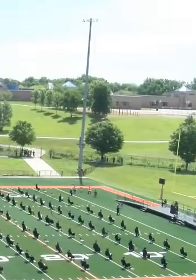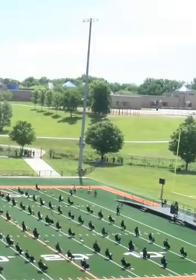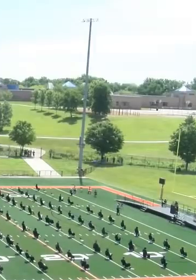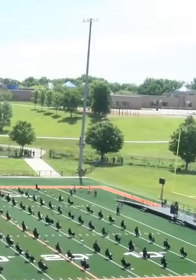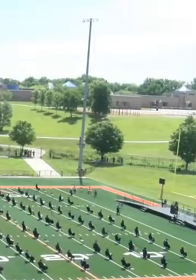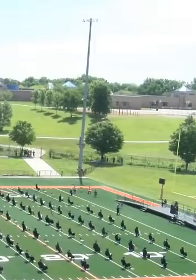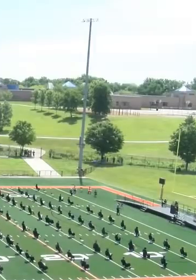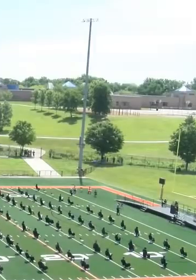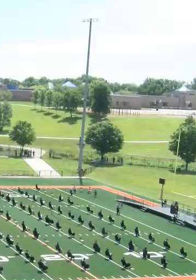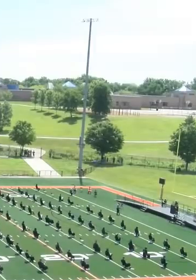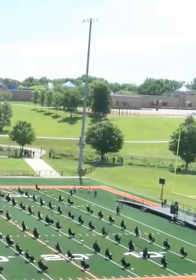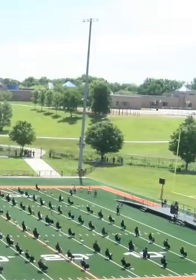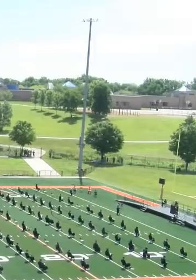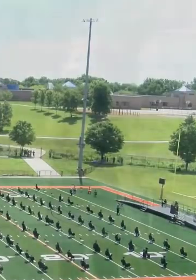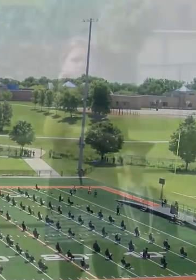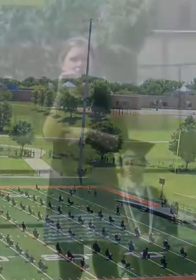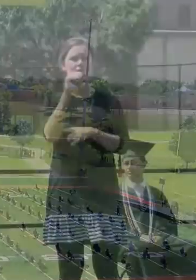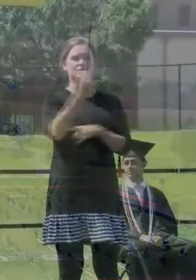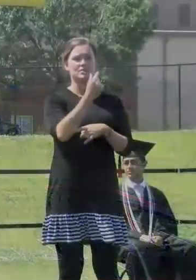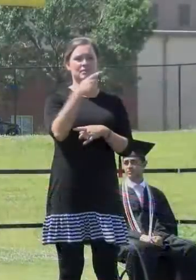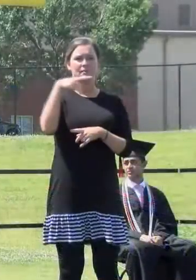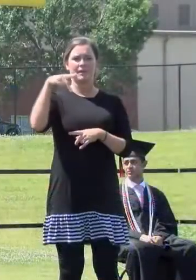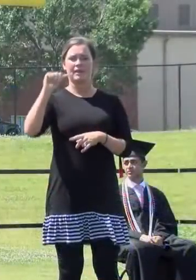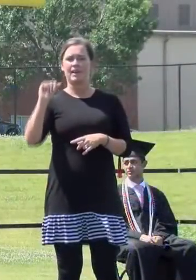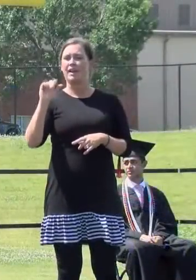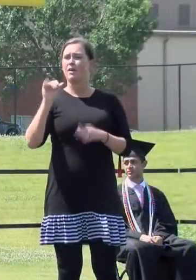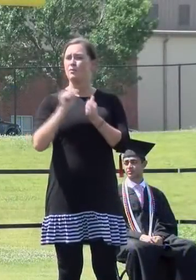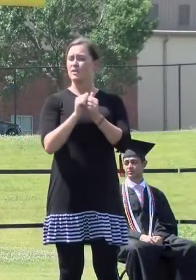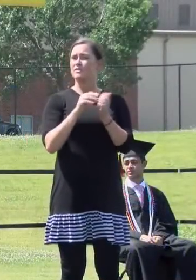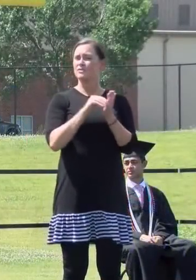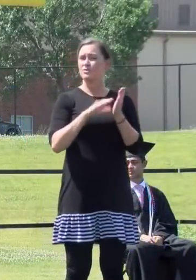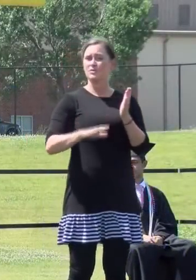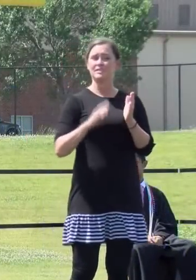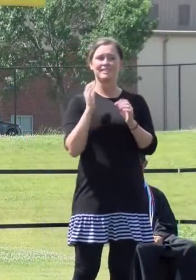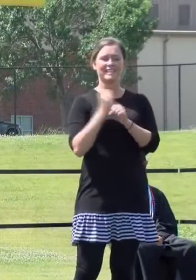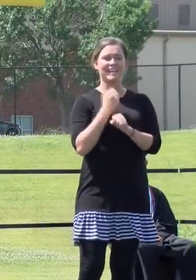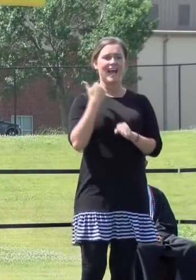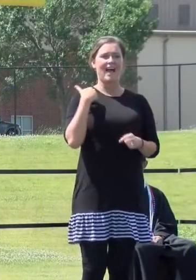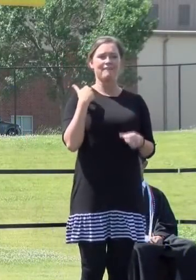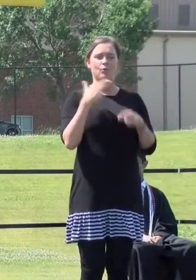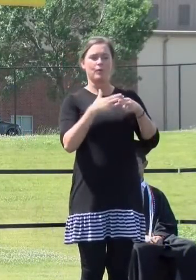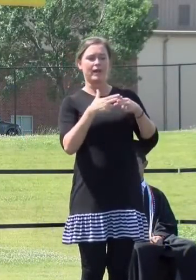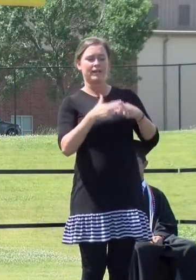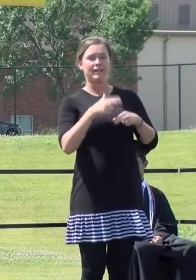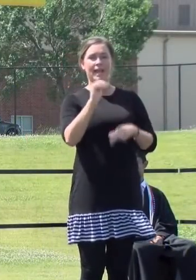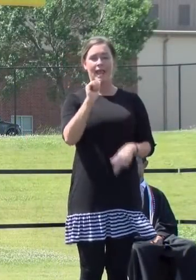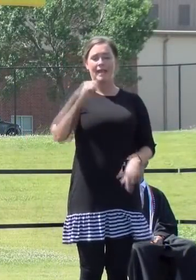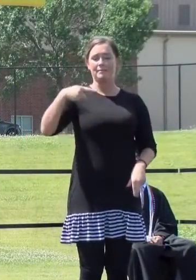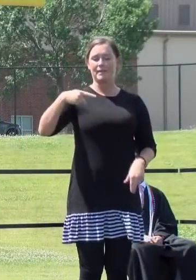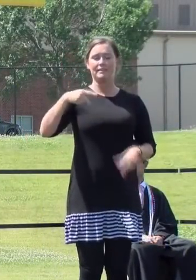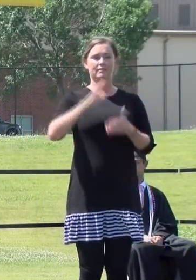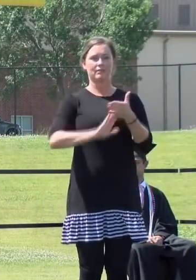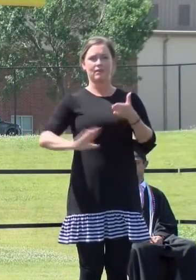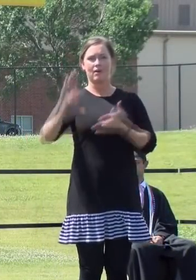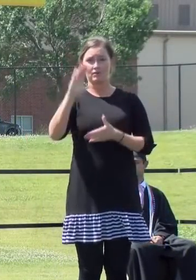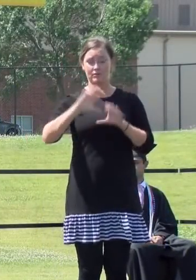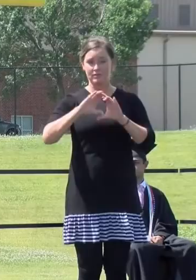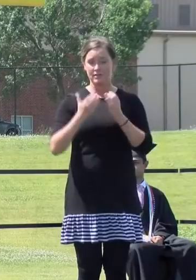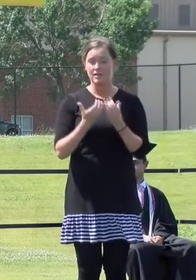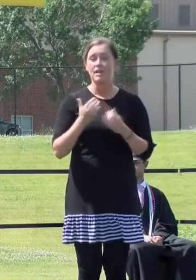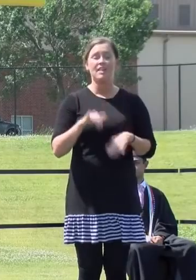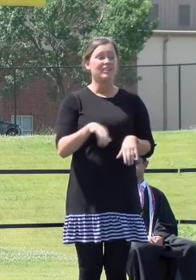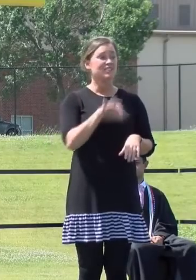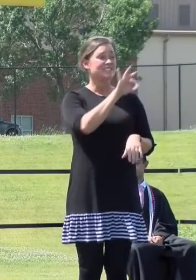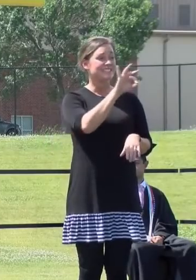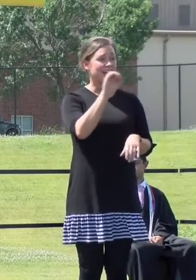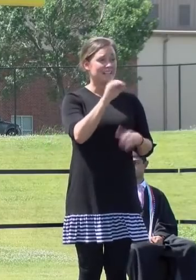is a 4.0 grading scale with students earning a weighted grade in AP classes. There are